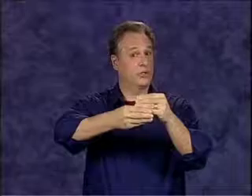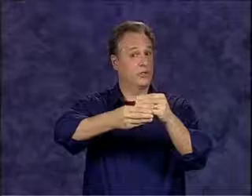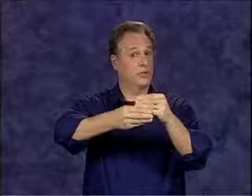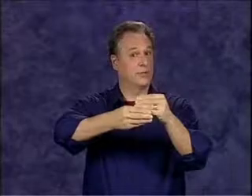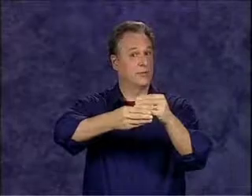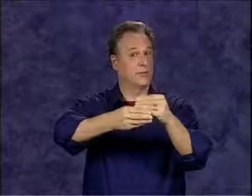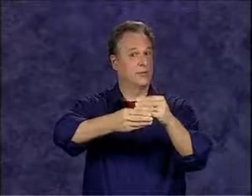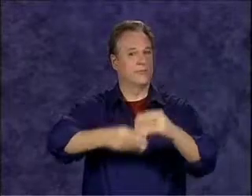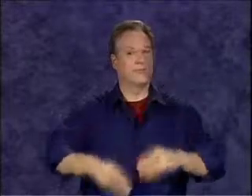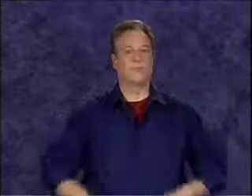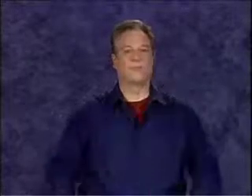it.